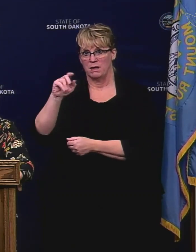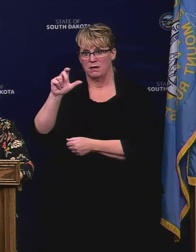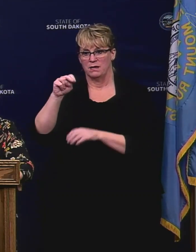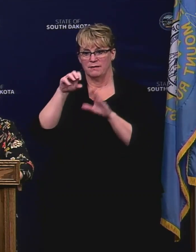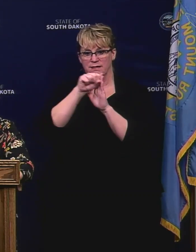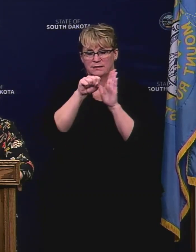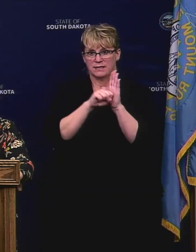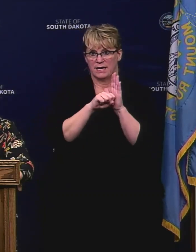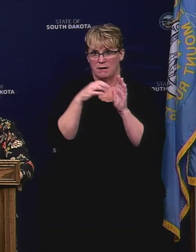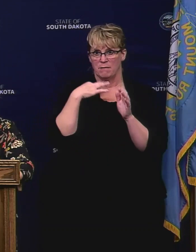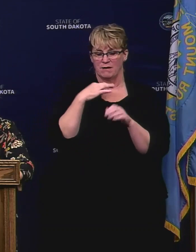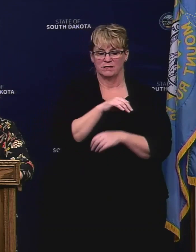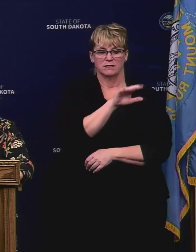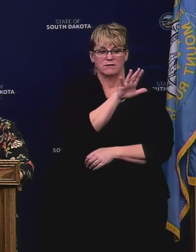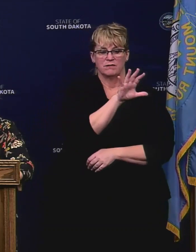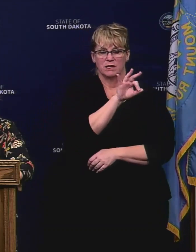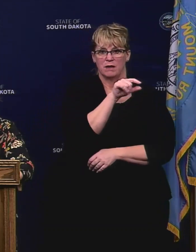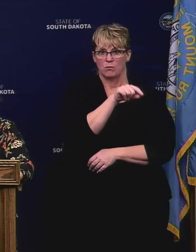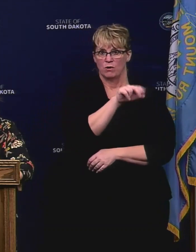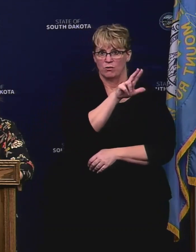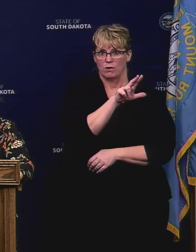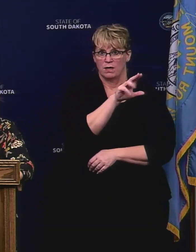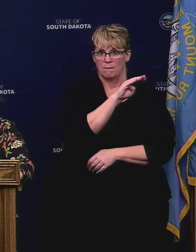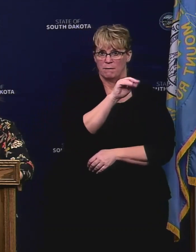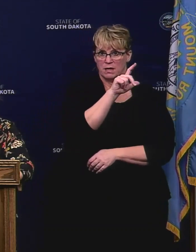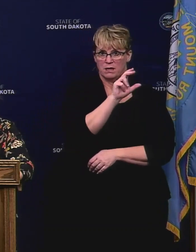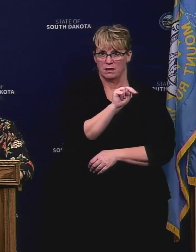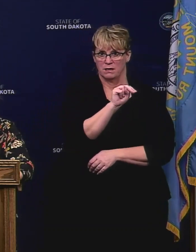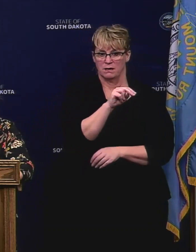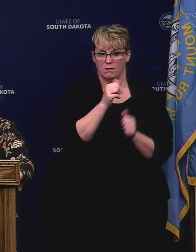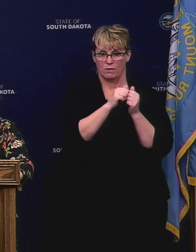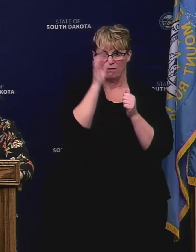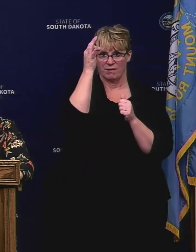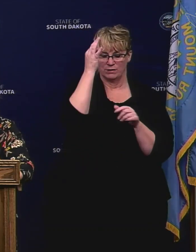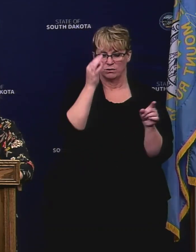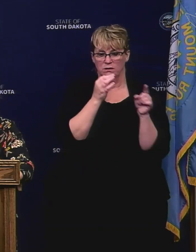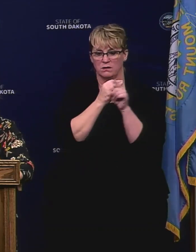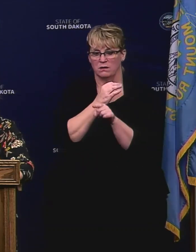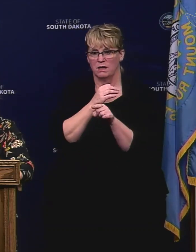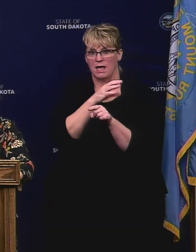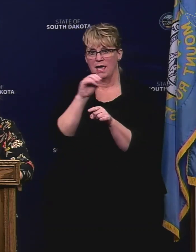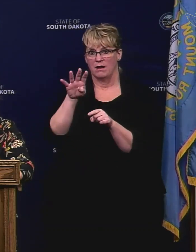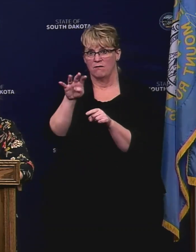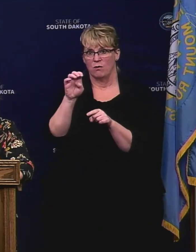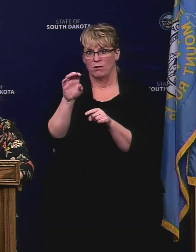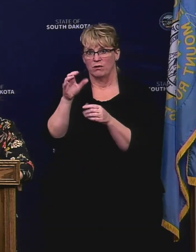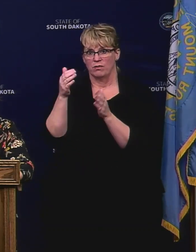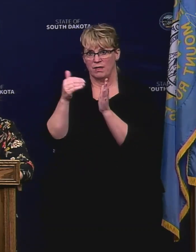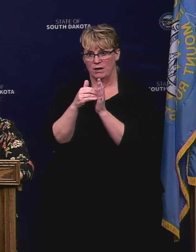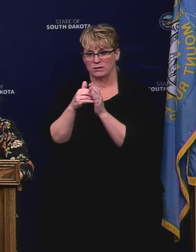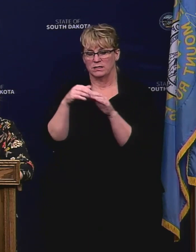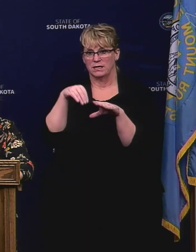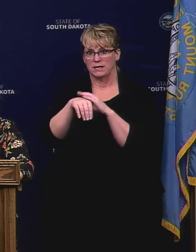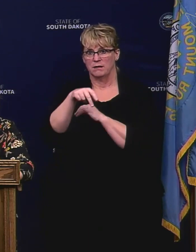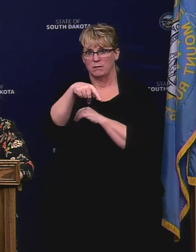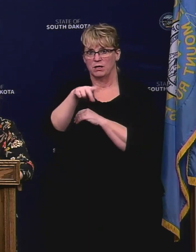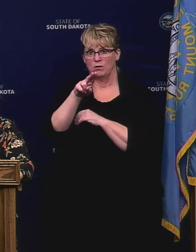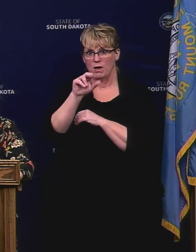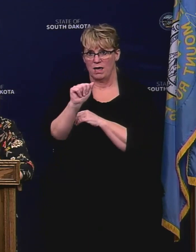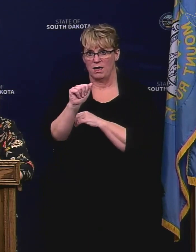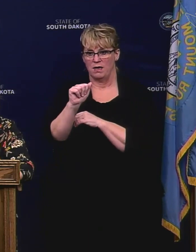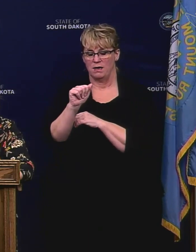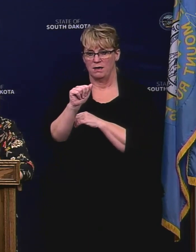benefits, $59.3 million in federal benefits, and $400,000 in PUA